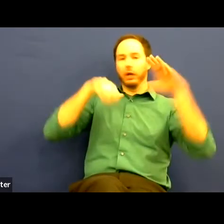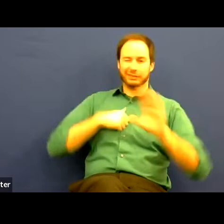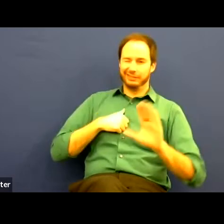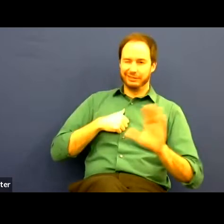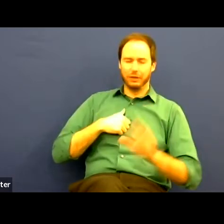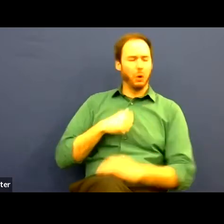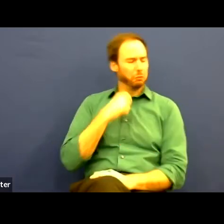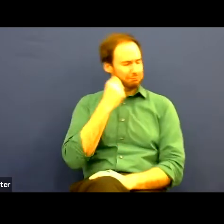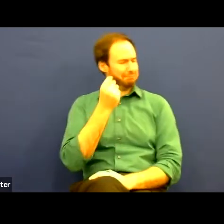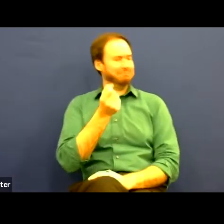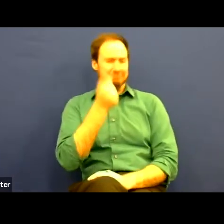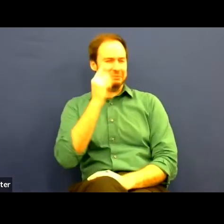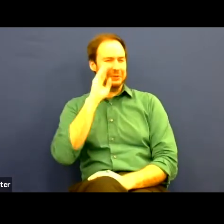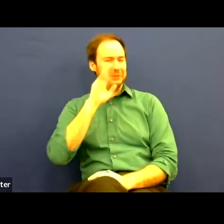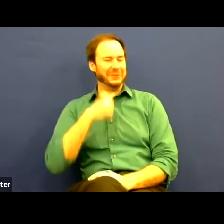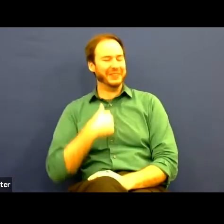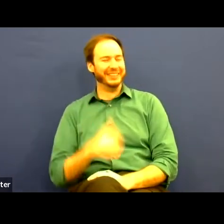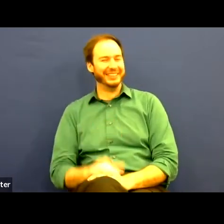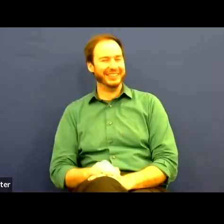Of course.